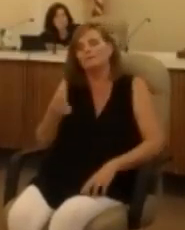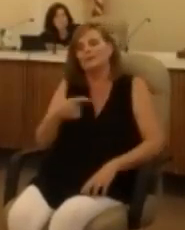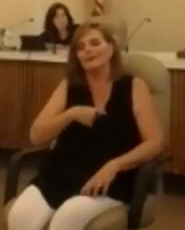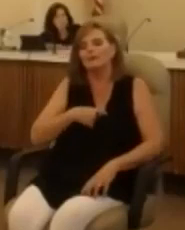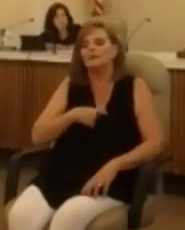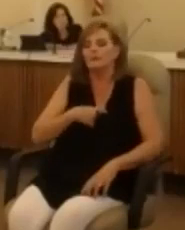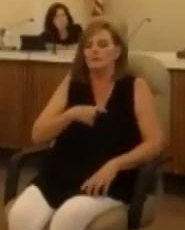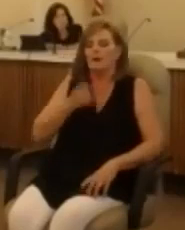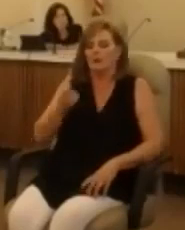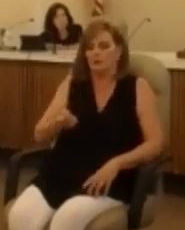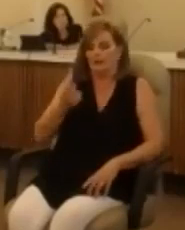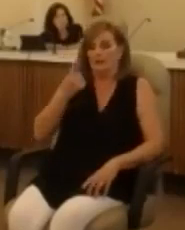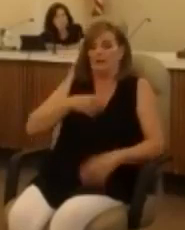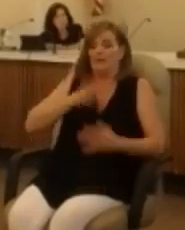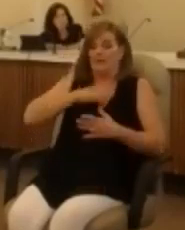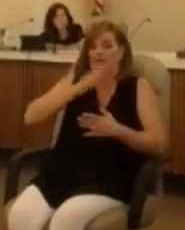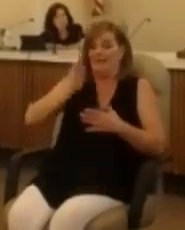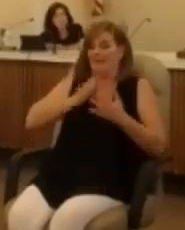is solely the county's decision.